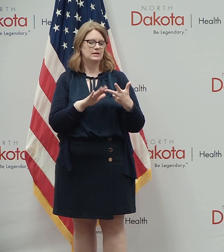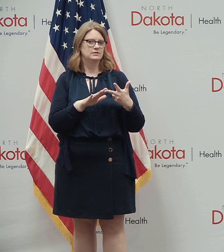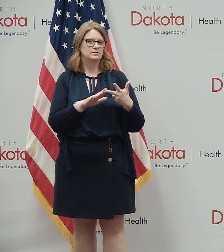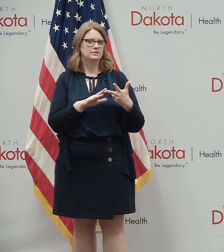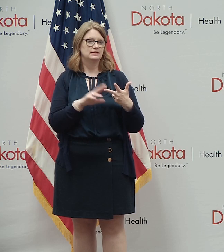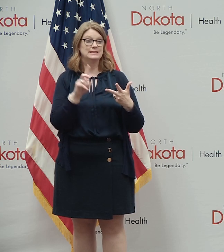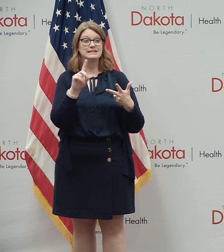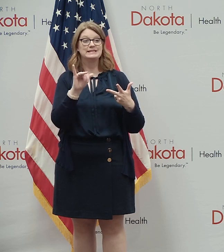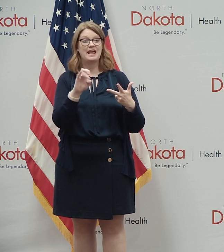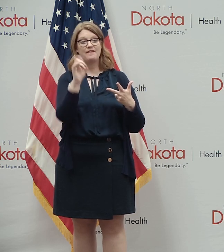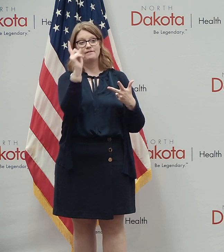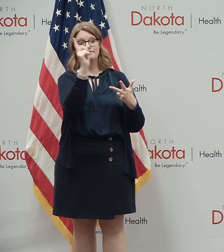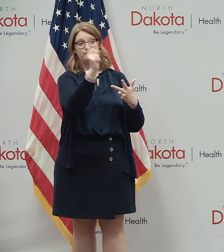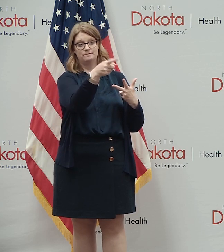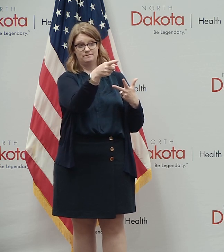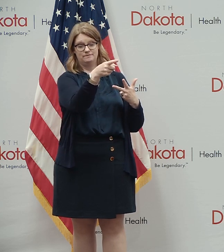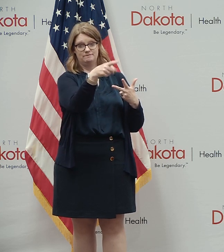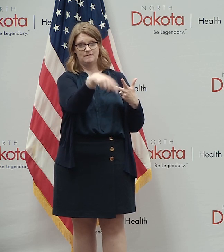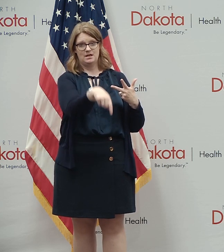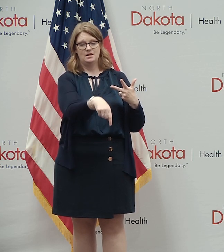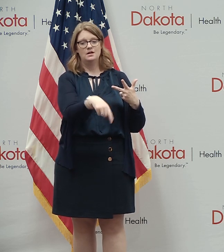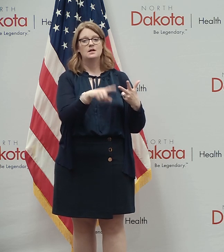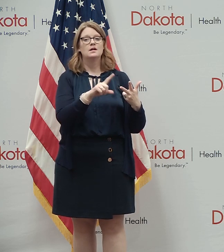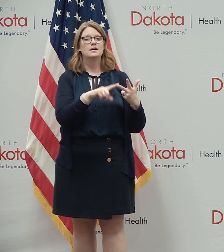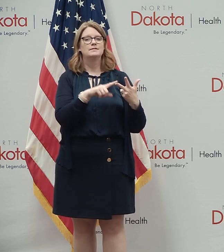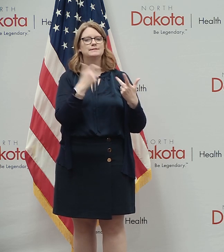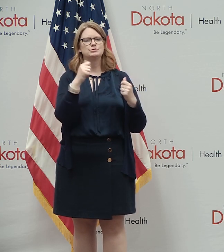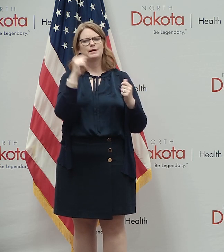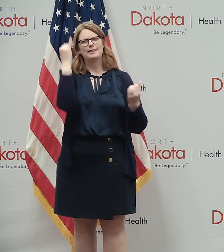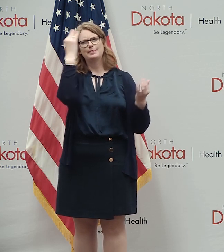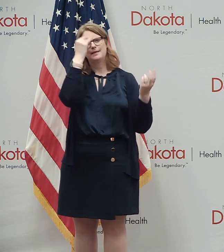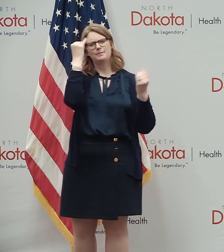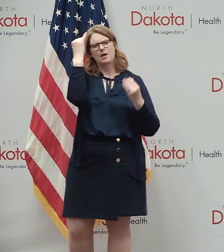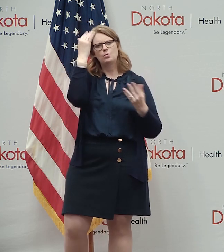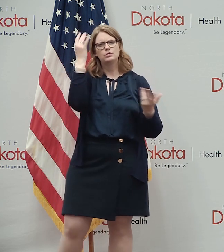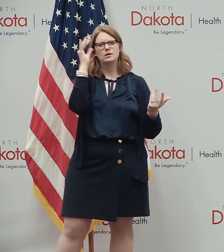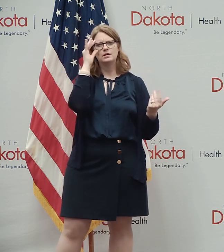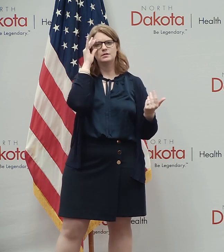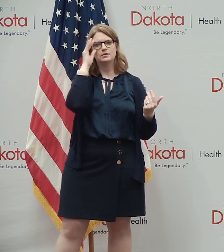this is for Dave, is when we were trying to think about how do we get our